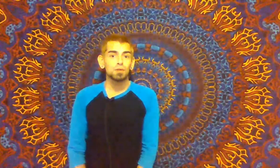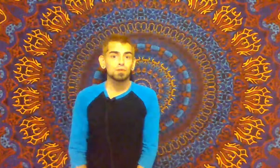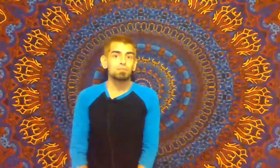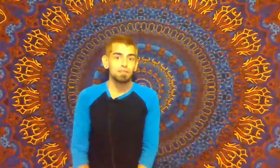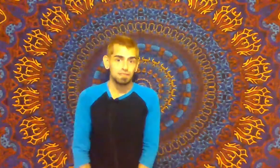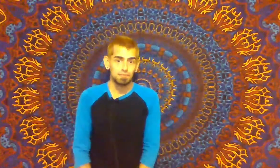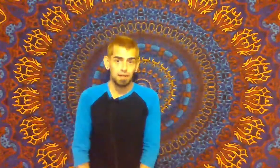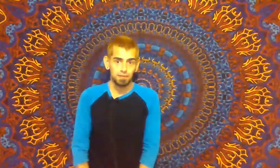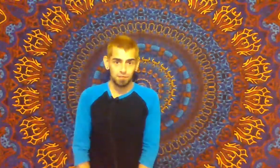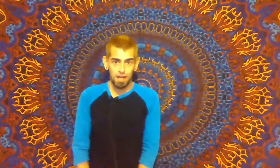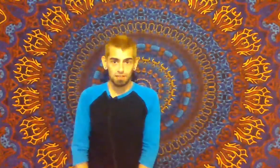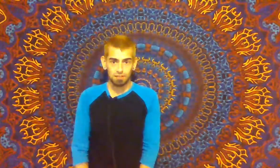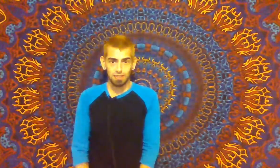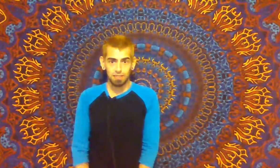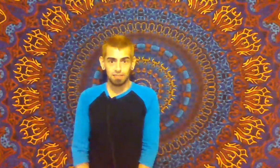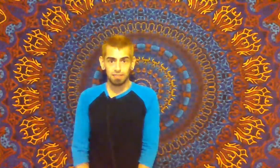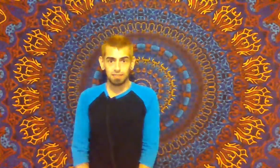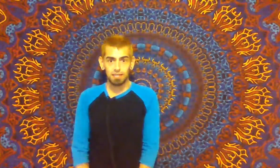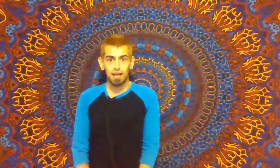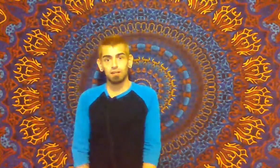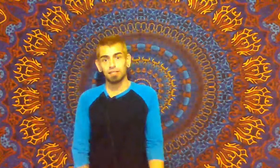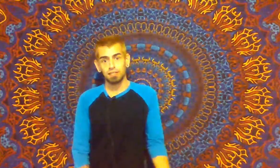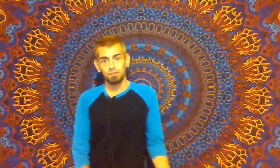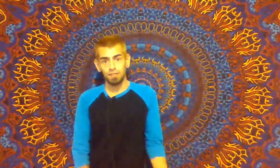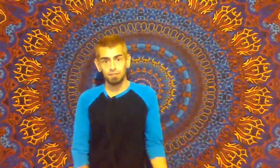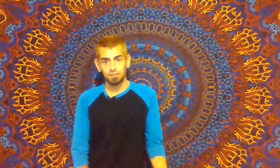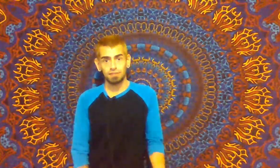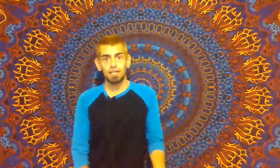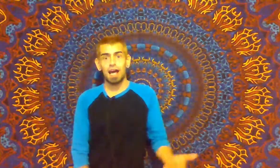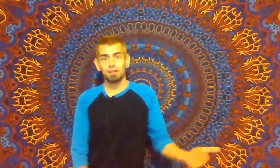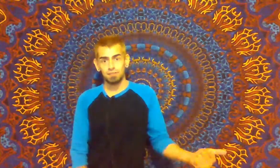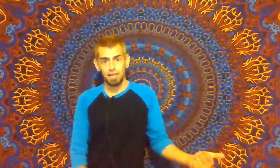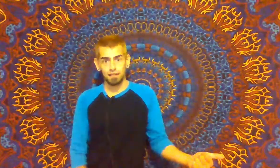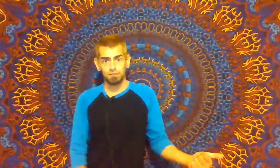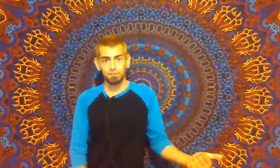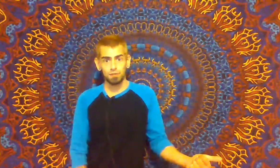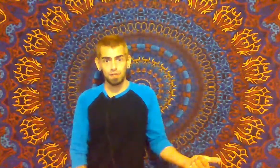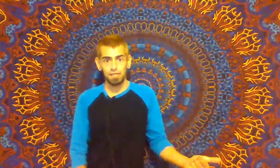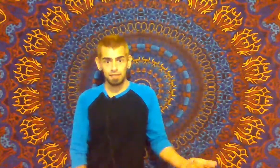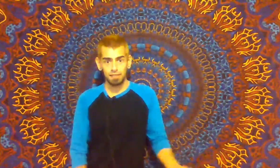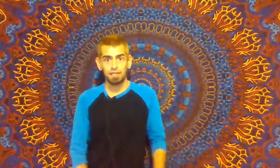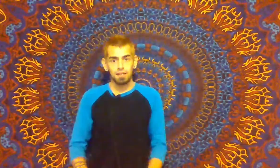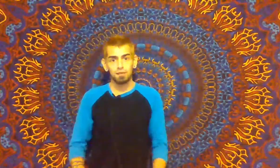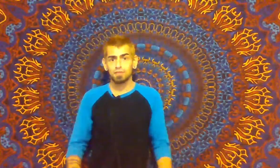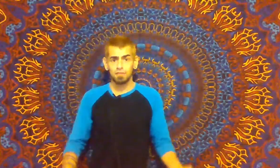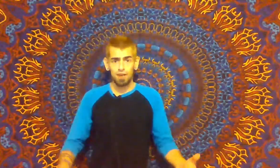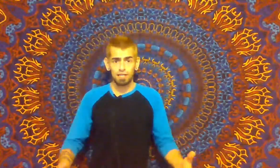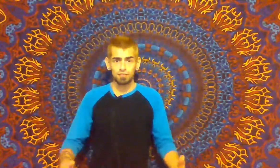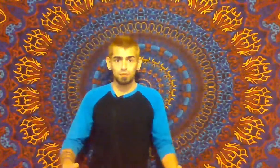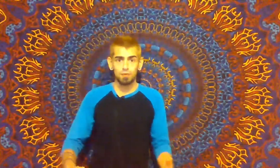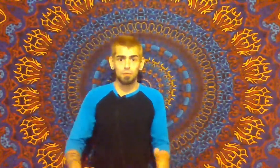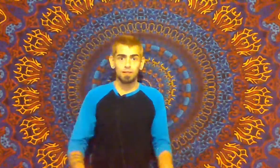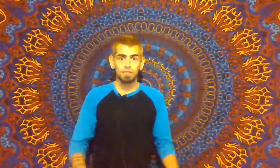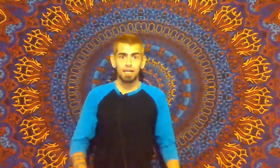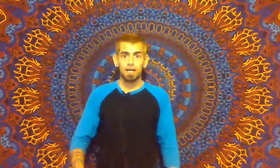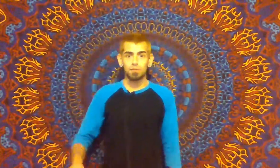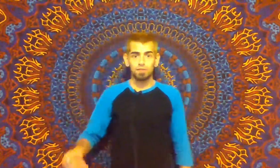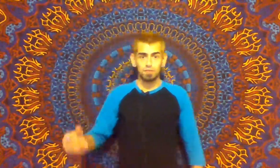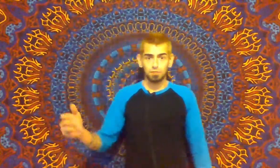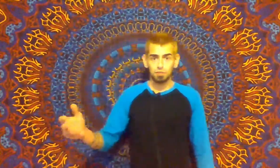told Mist about this factory that exists out in the fields outside of New Heaton. There was this factory at one point in time where these